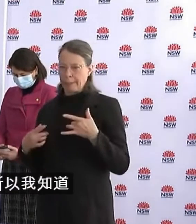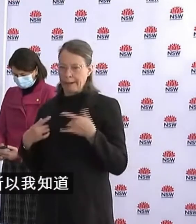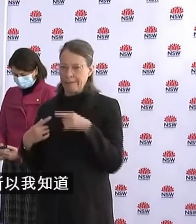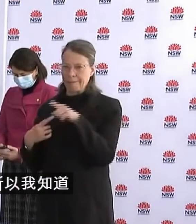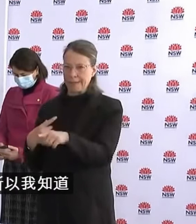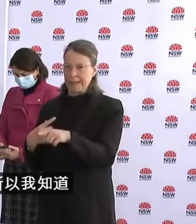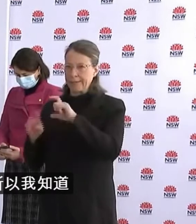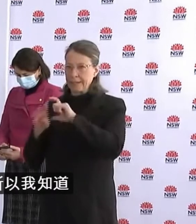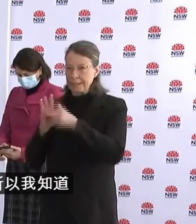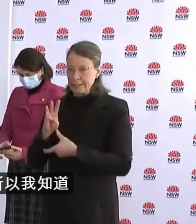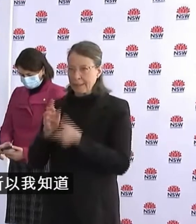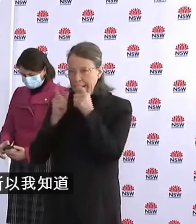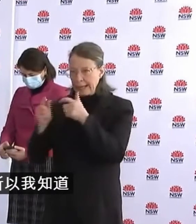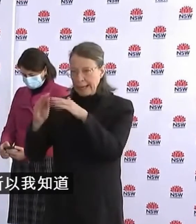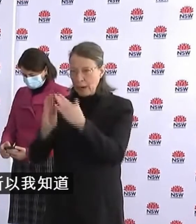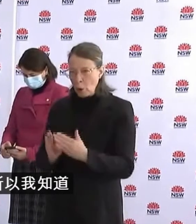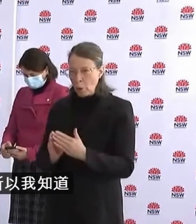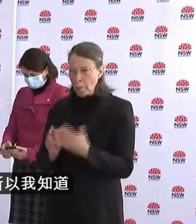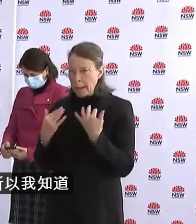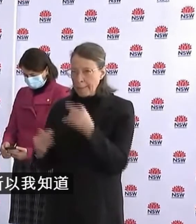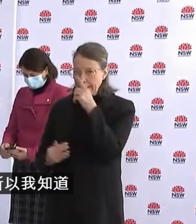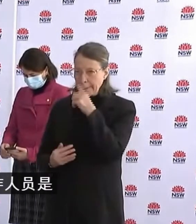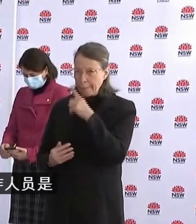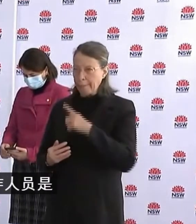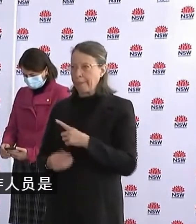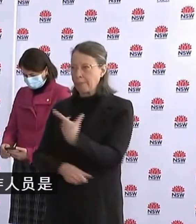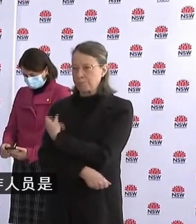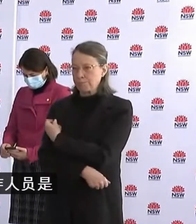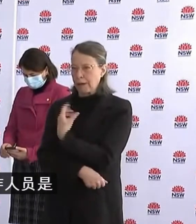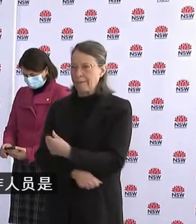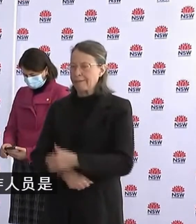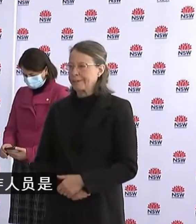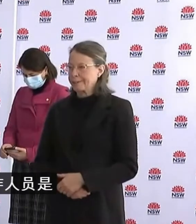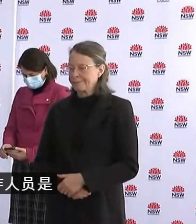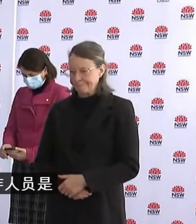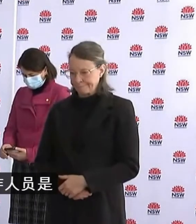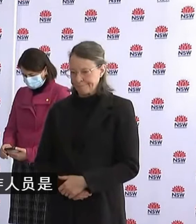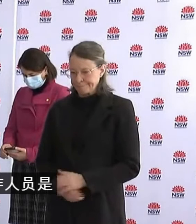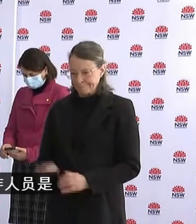Do you have a vaccination status for that? Yeah, so I understand that the